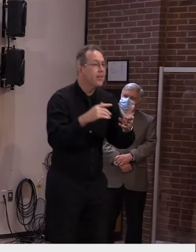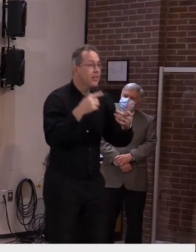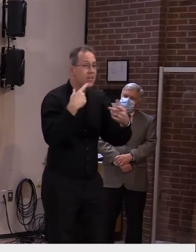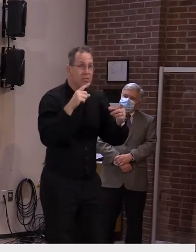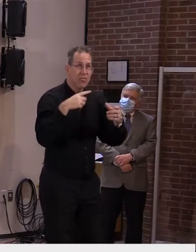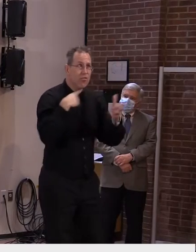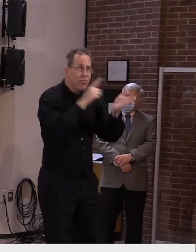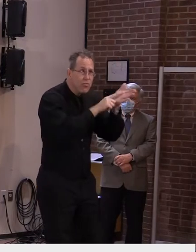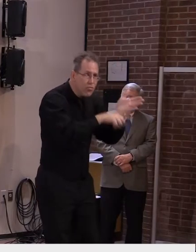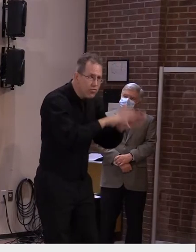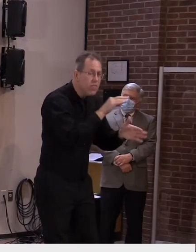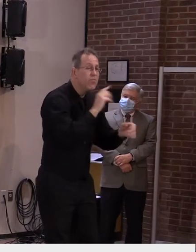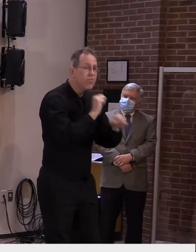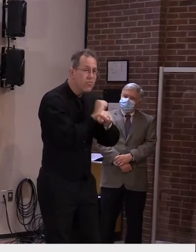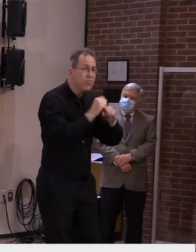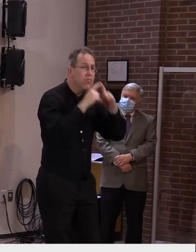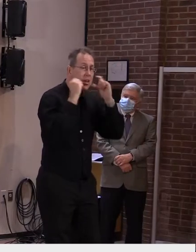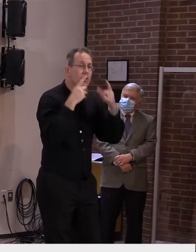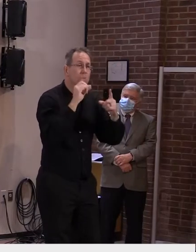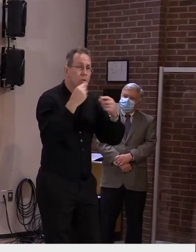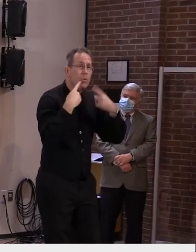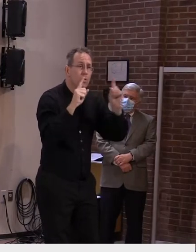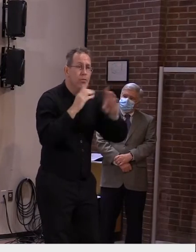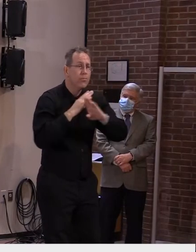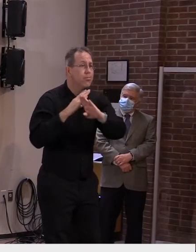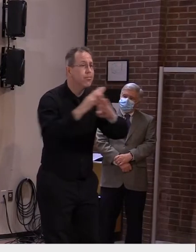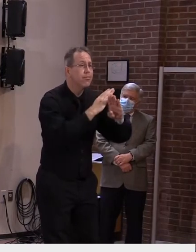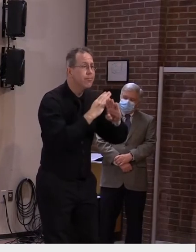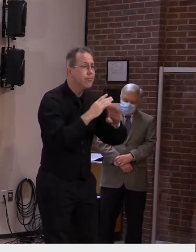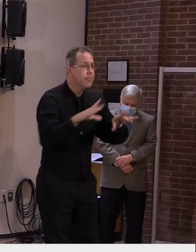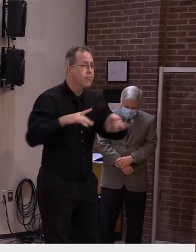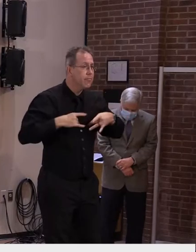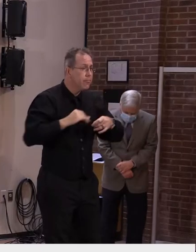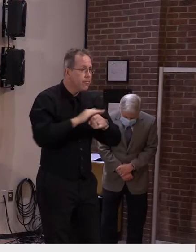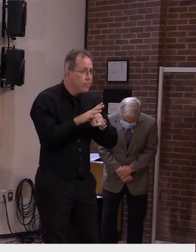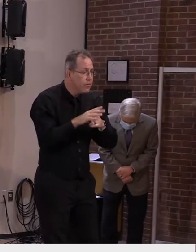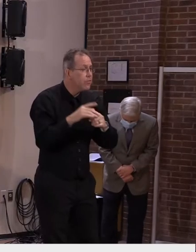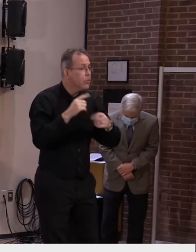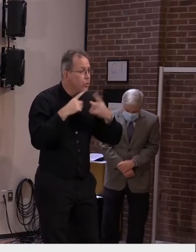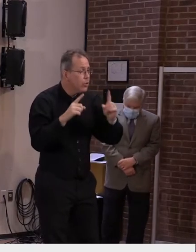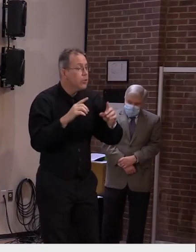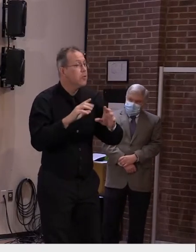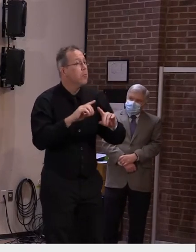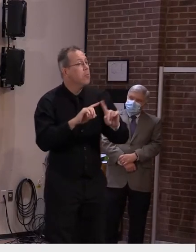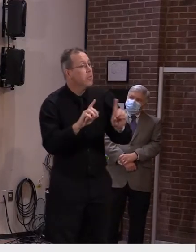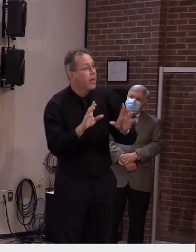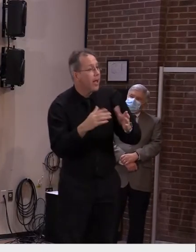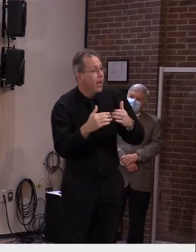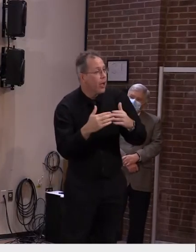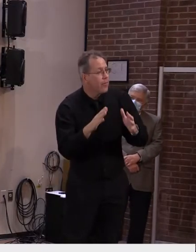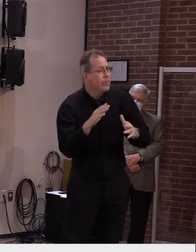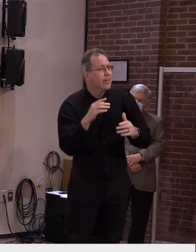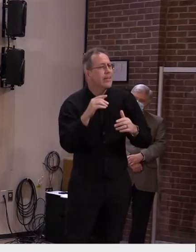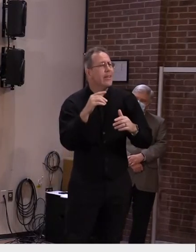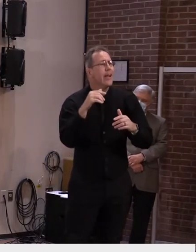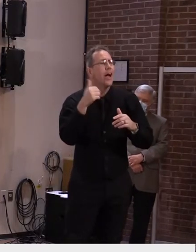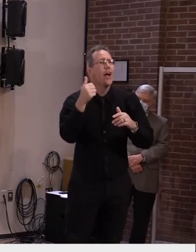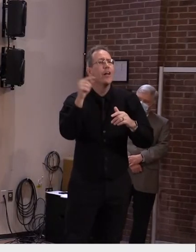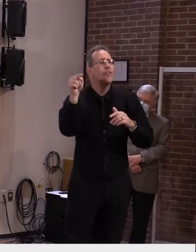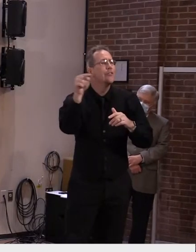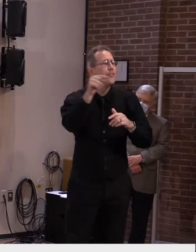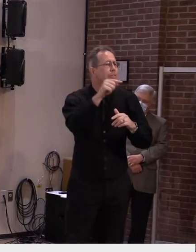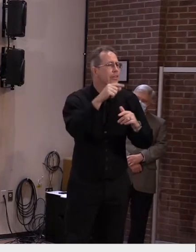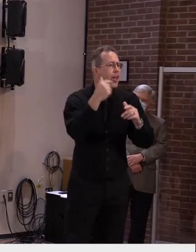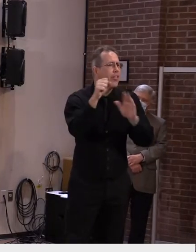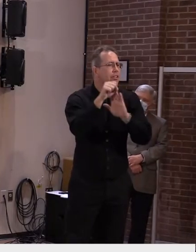also understand, and I've talked to current health commissioners in all of the states that have had a mask mandate during